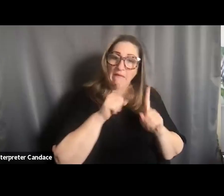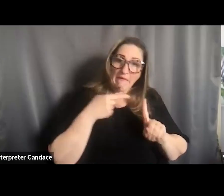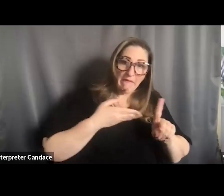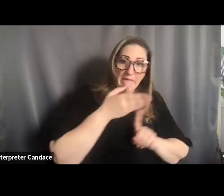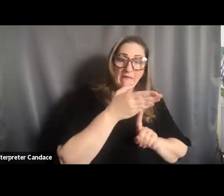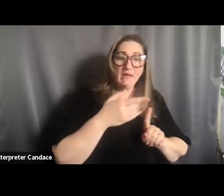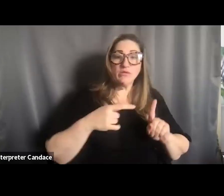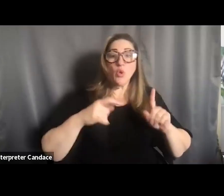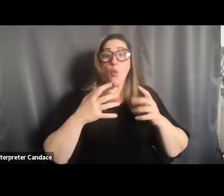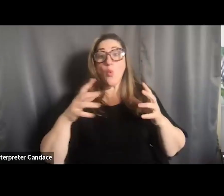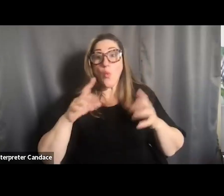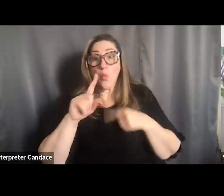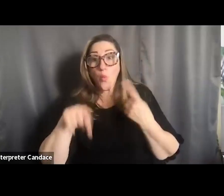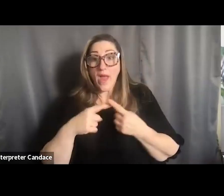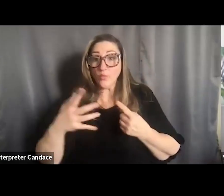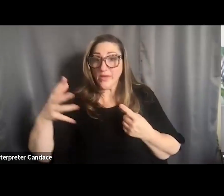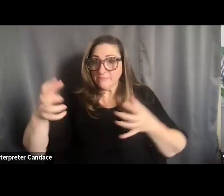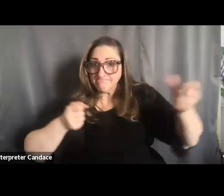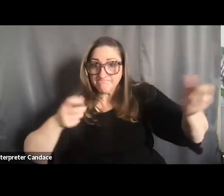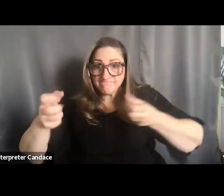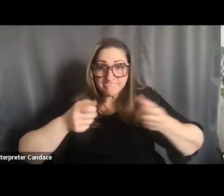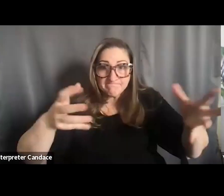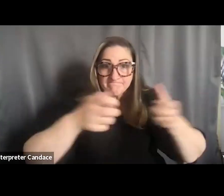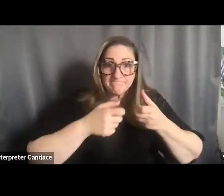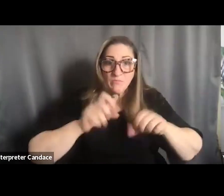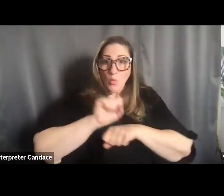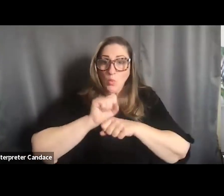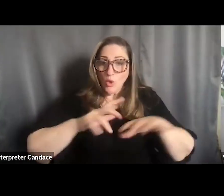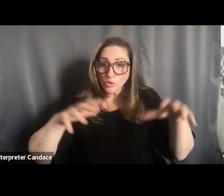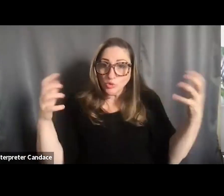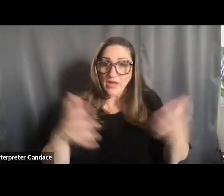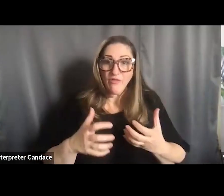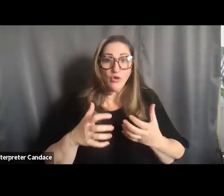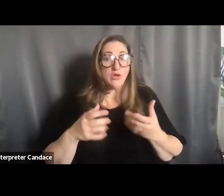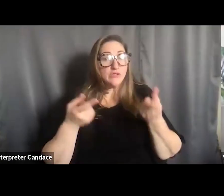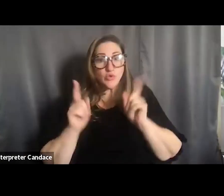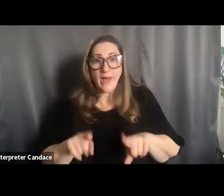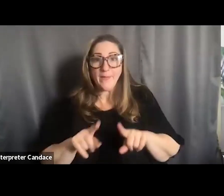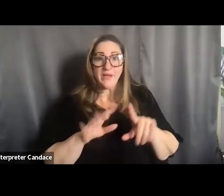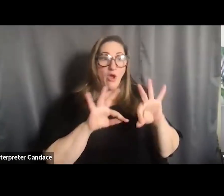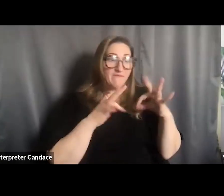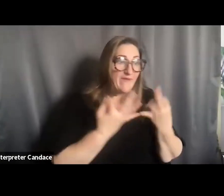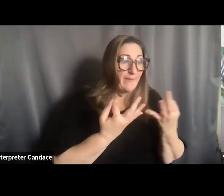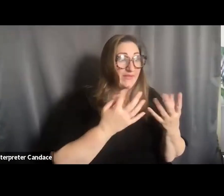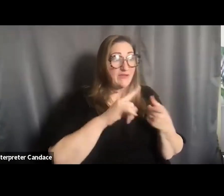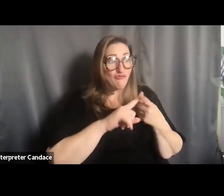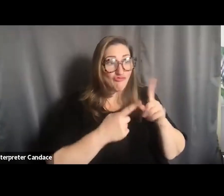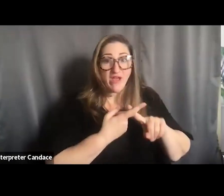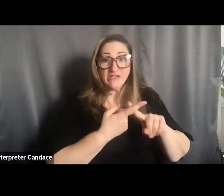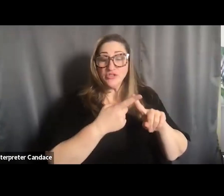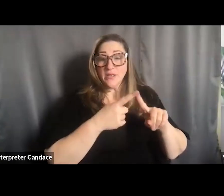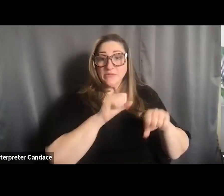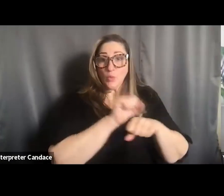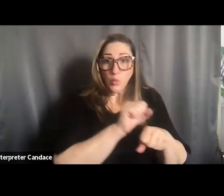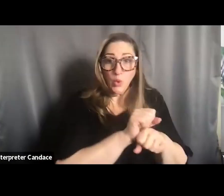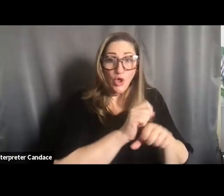Organizing takes us out of the well-grooved tracks of family and friendships and work, and into the often messy